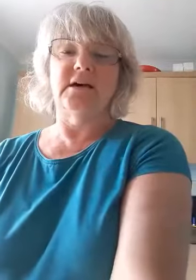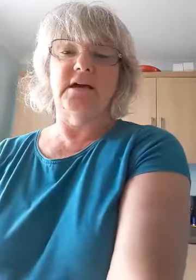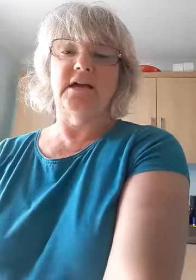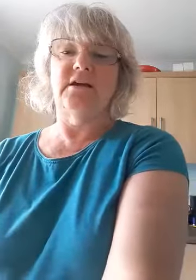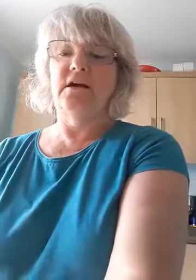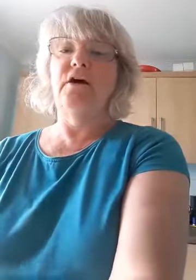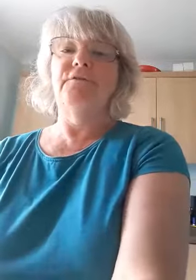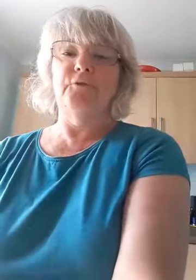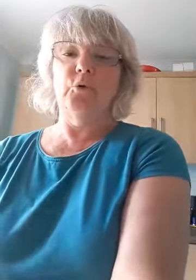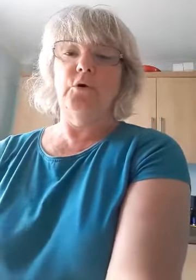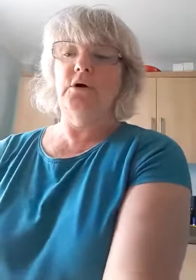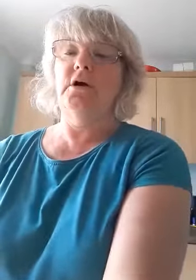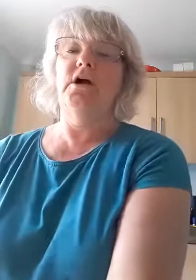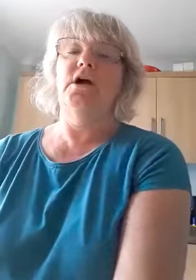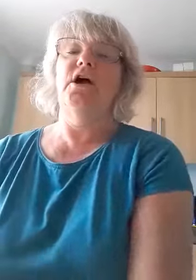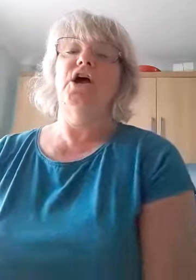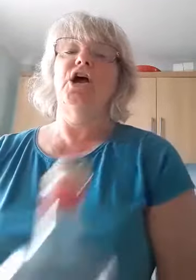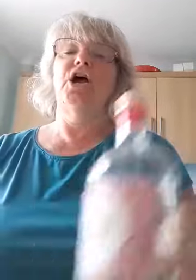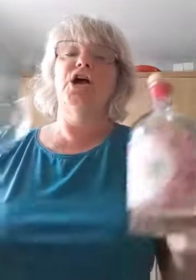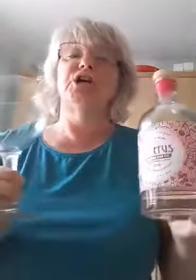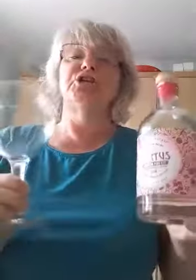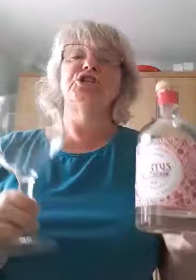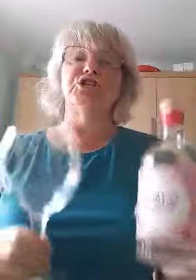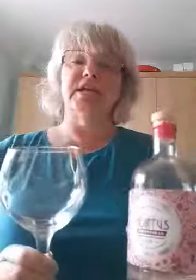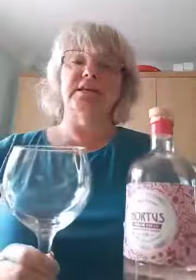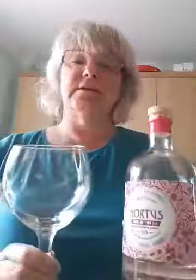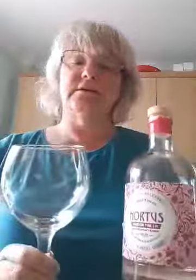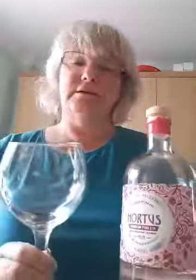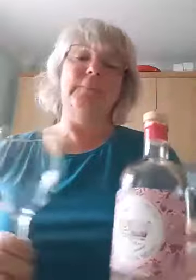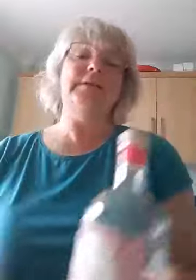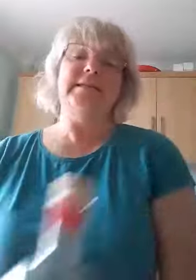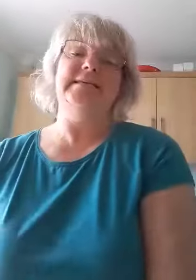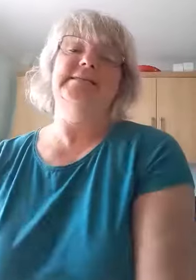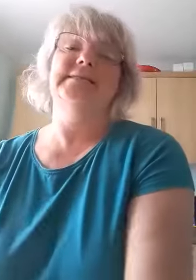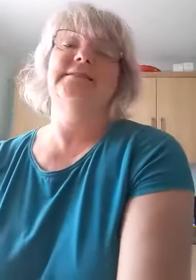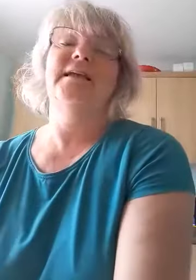sign for gin,